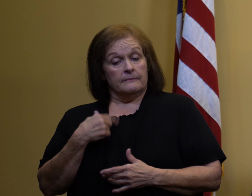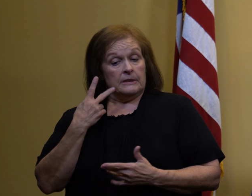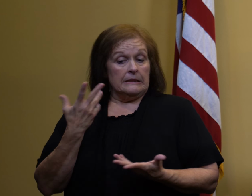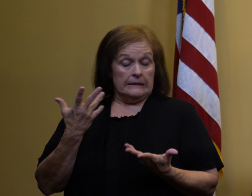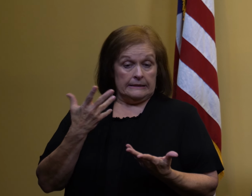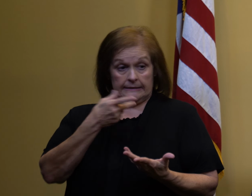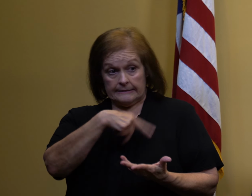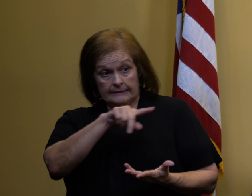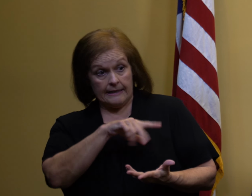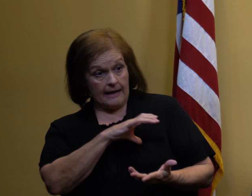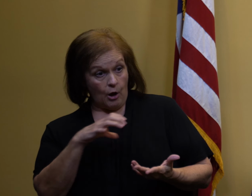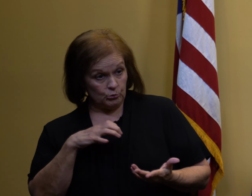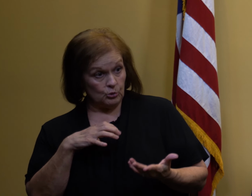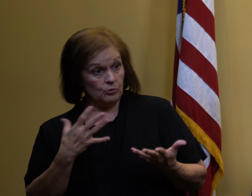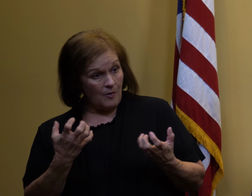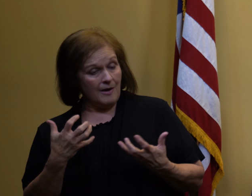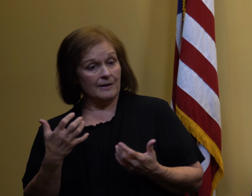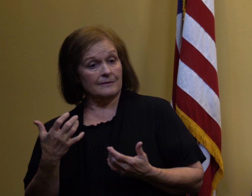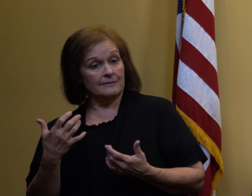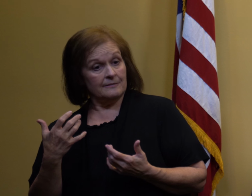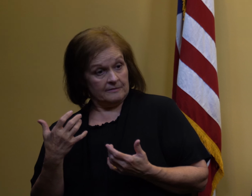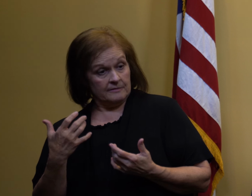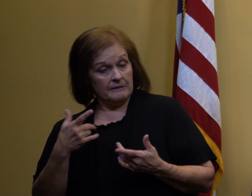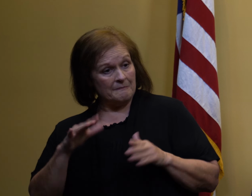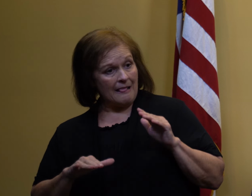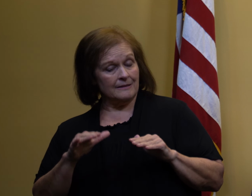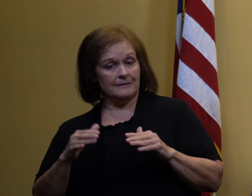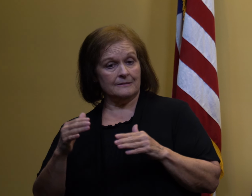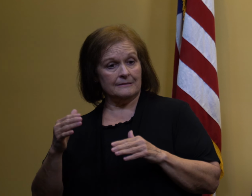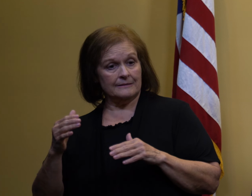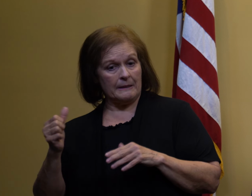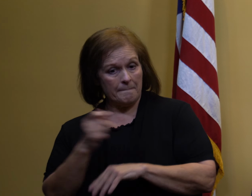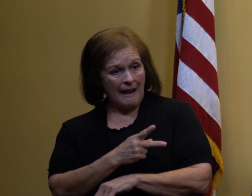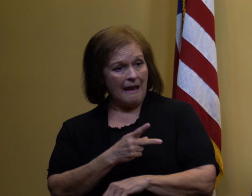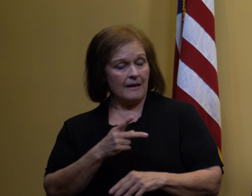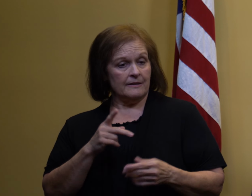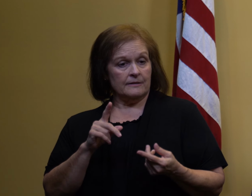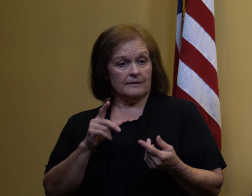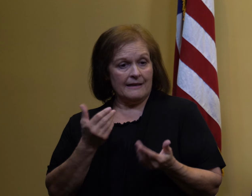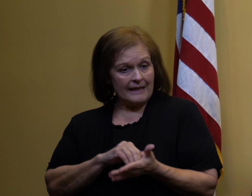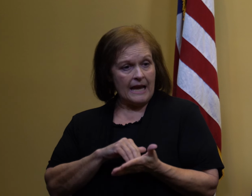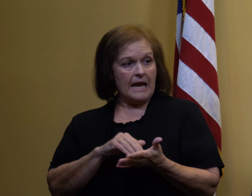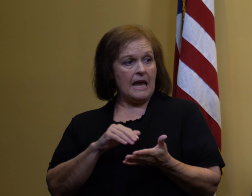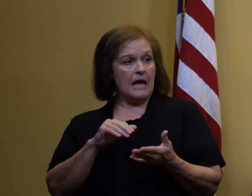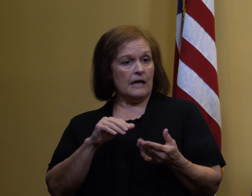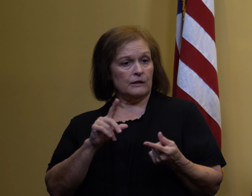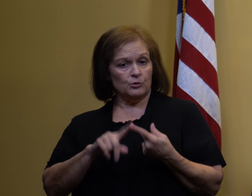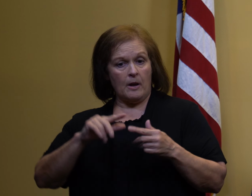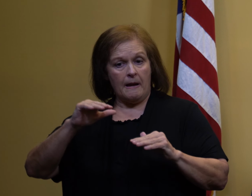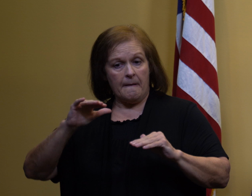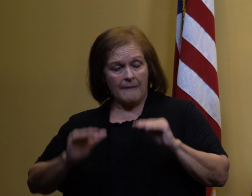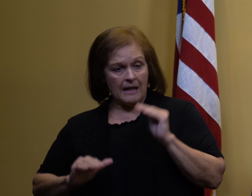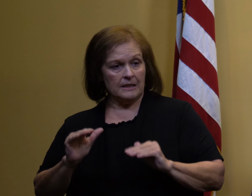the council, to get us back to balance and get us back again to that balance that